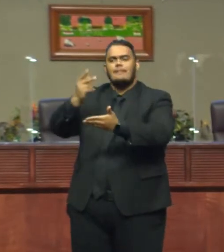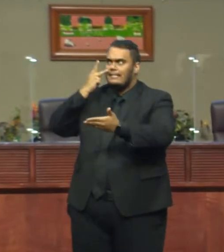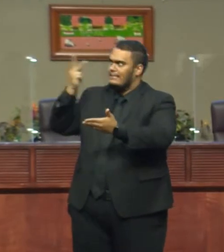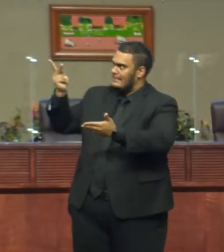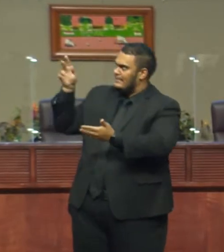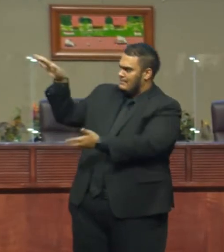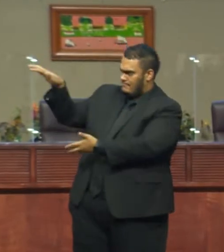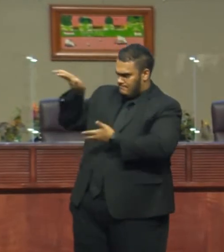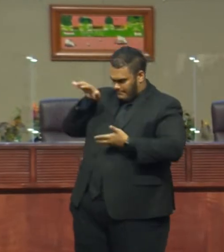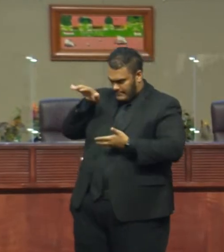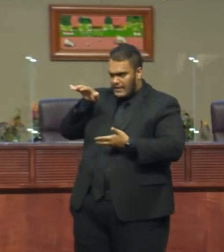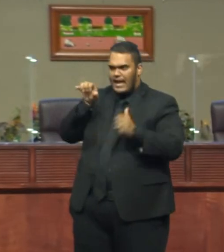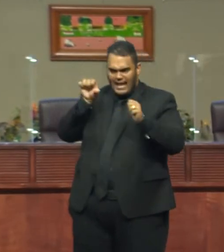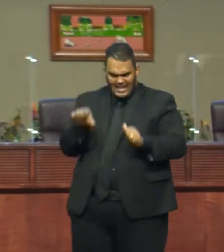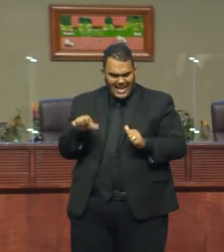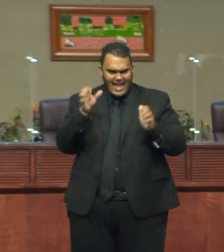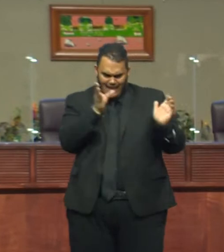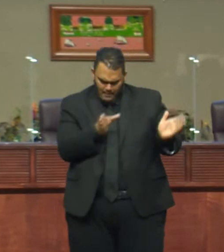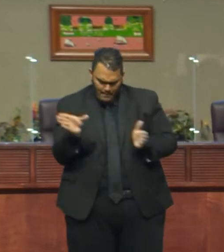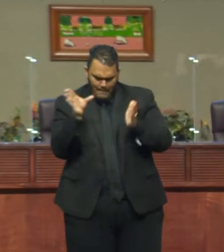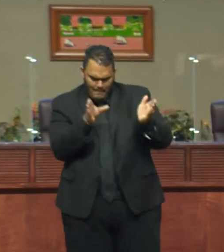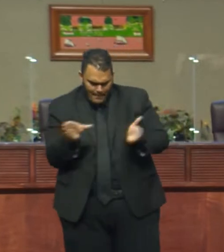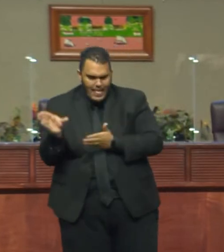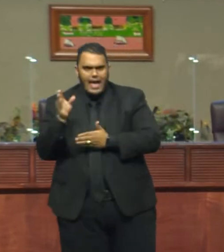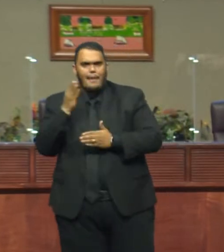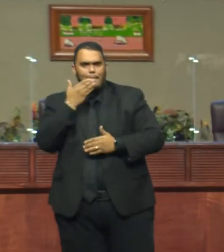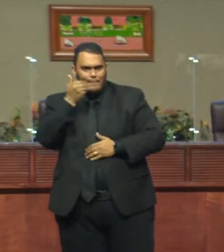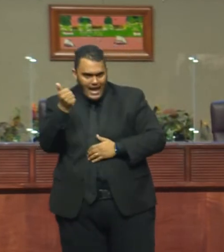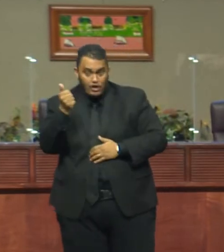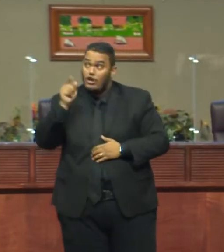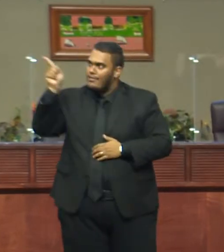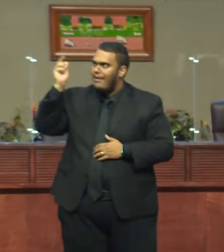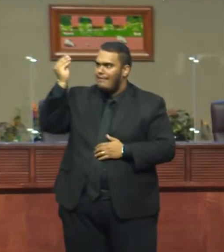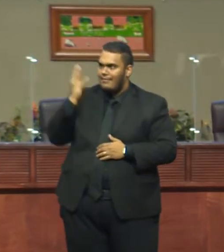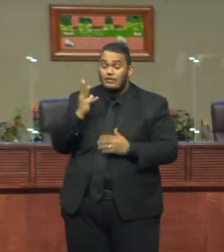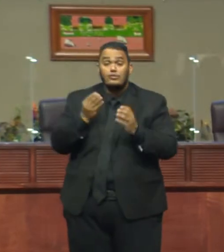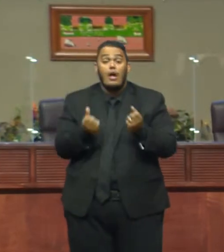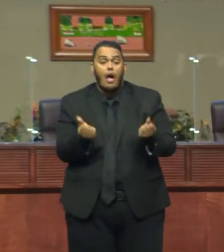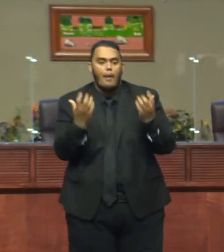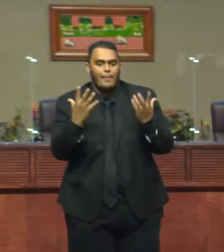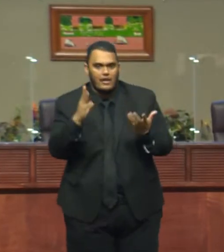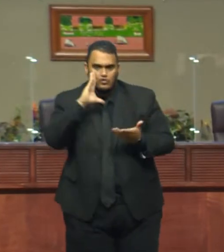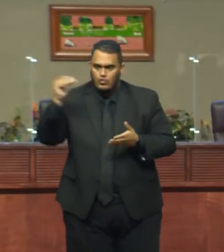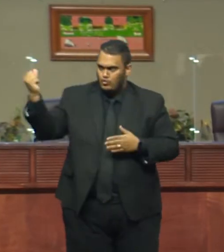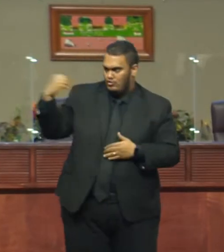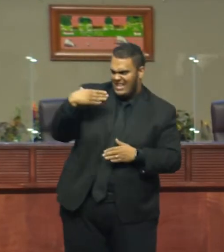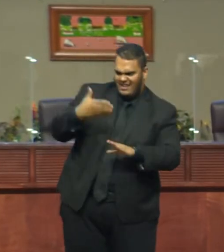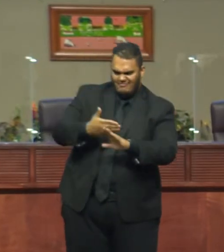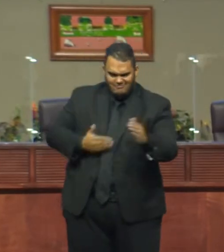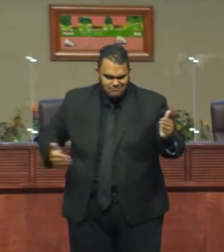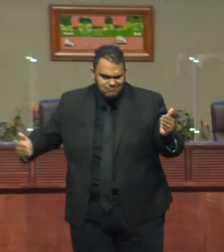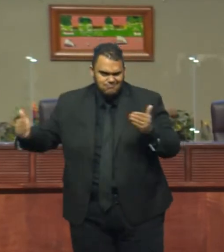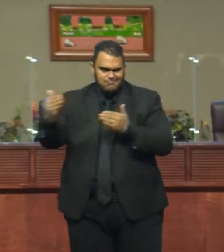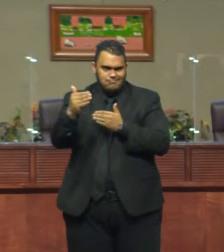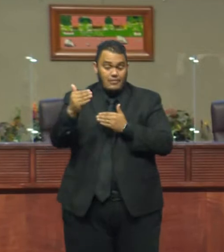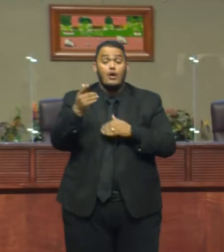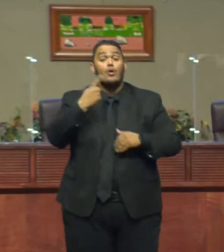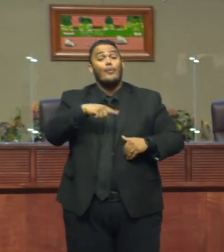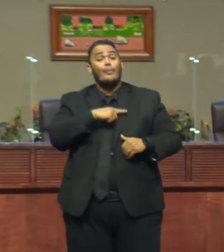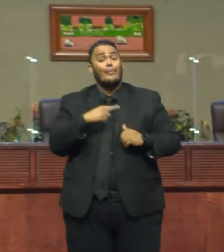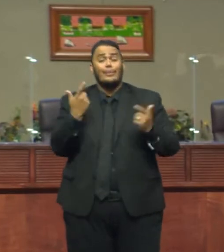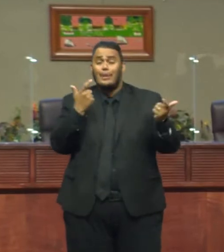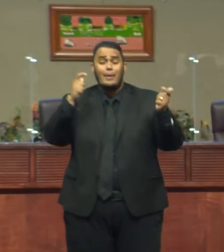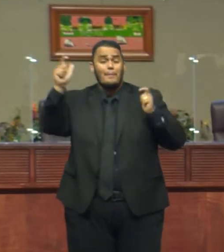in order to plan better for distributions. There was great concern expressed about health